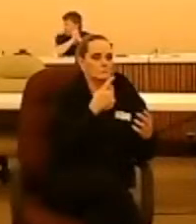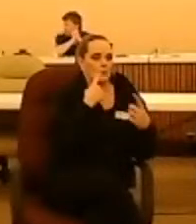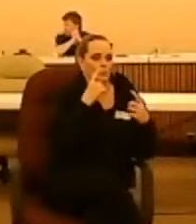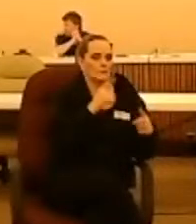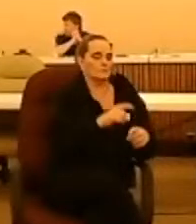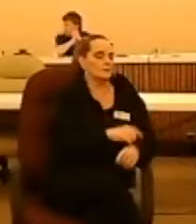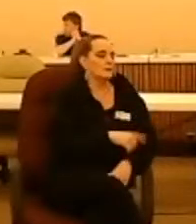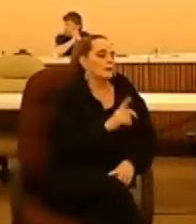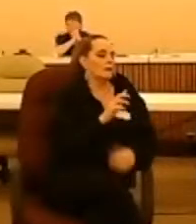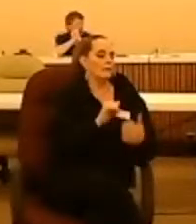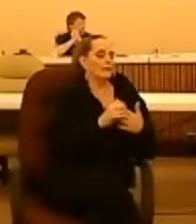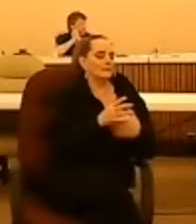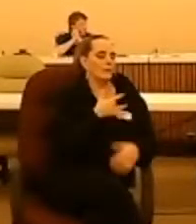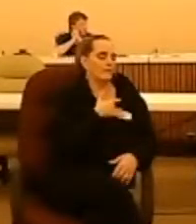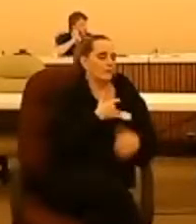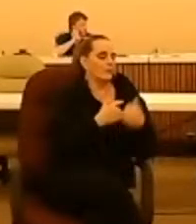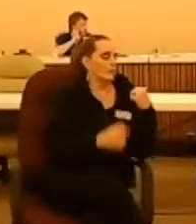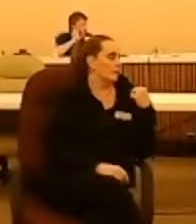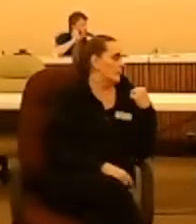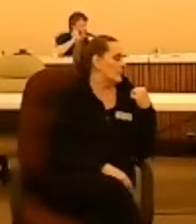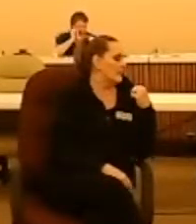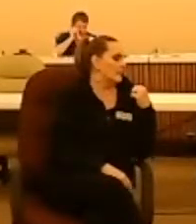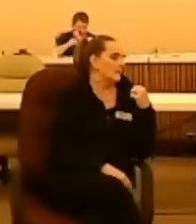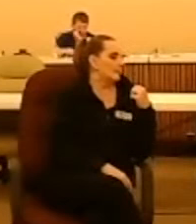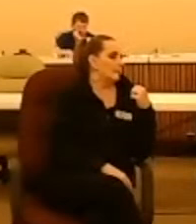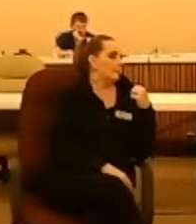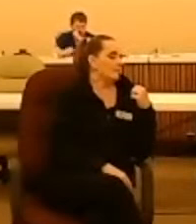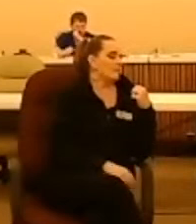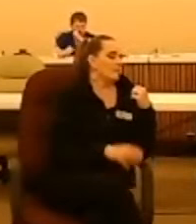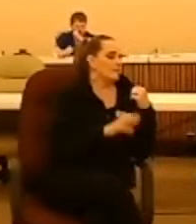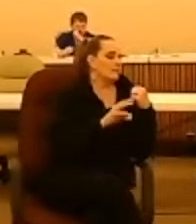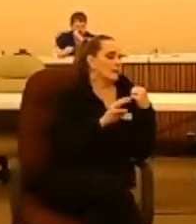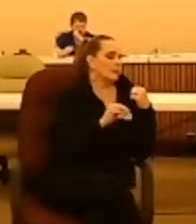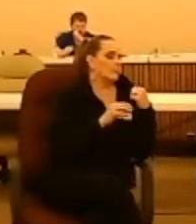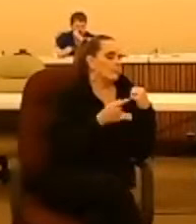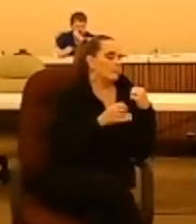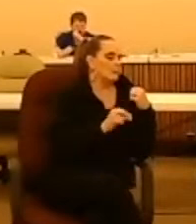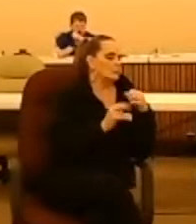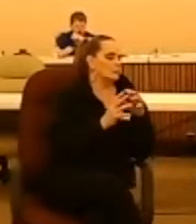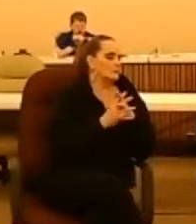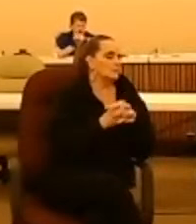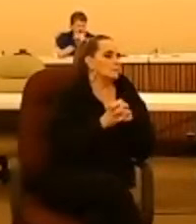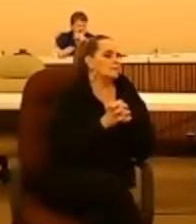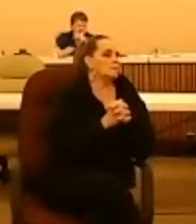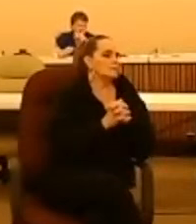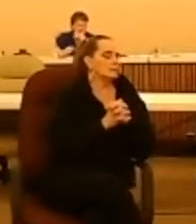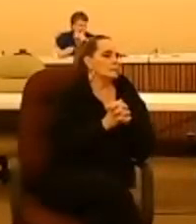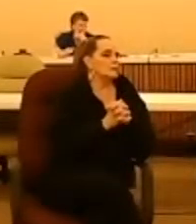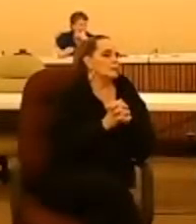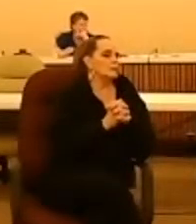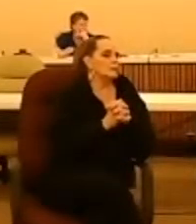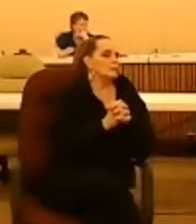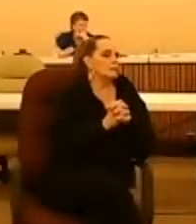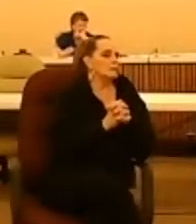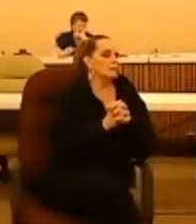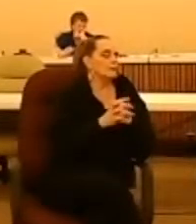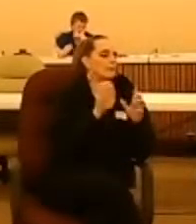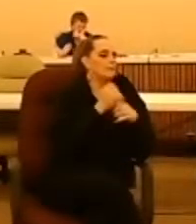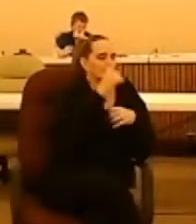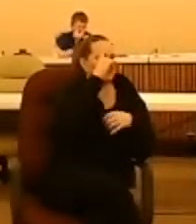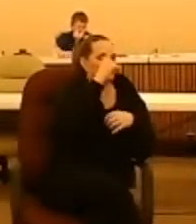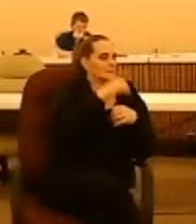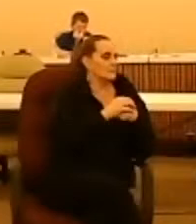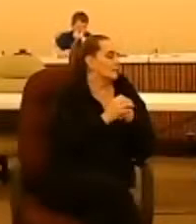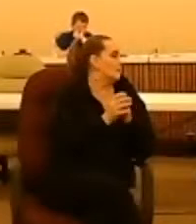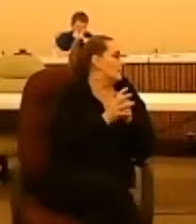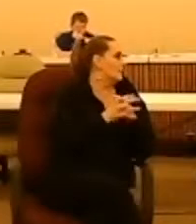How I feel. I'll withdraw the motion. Okay. Yeah. Okay. That makes a lot of sense, Rob. Yep.